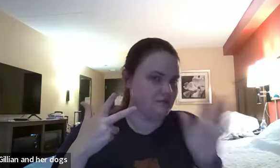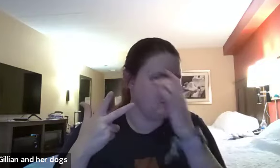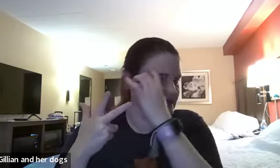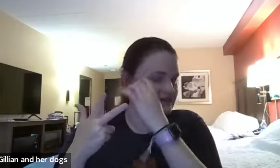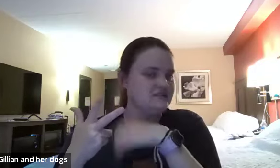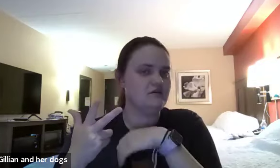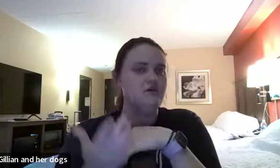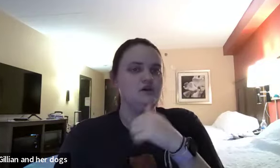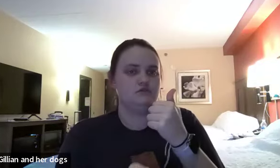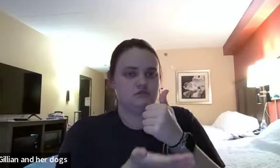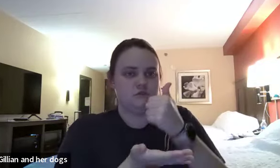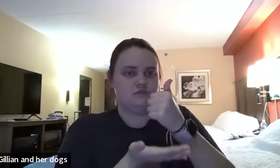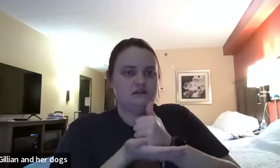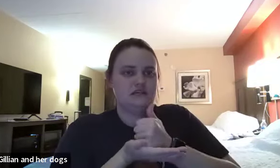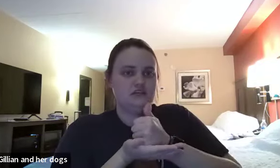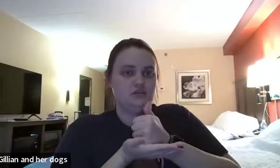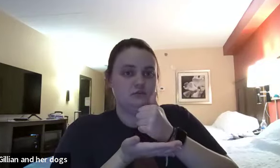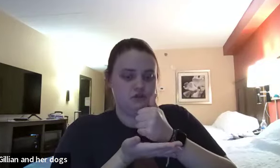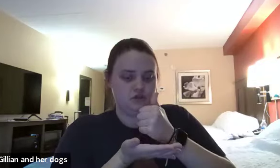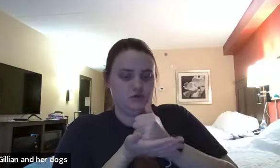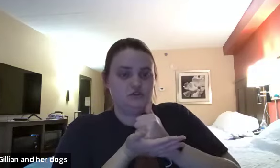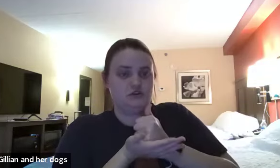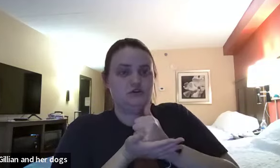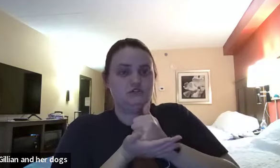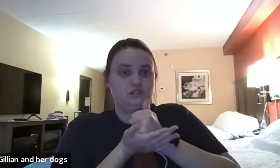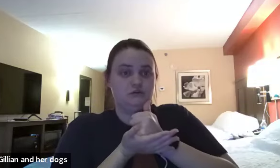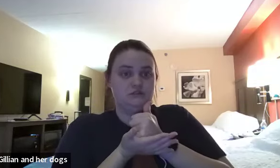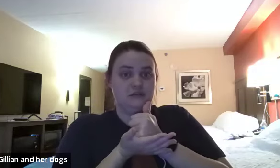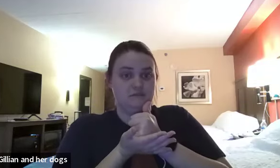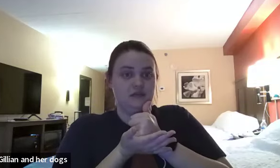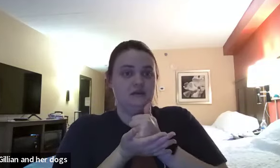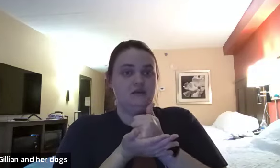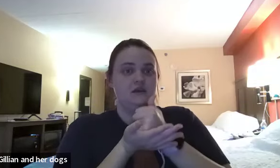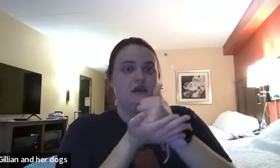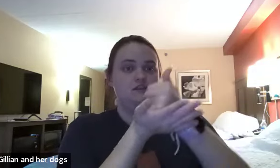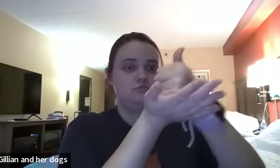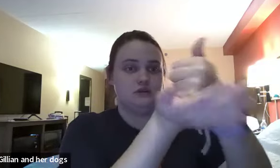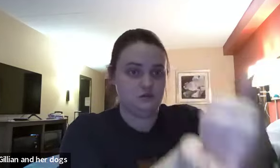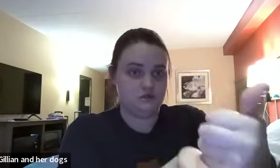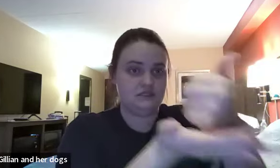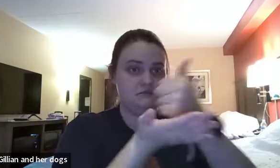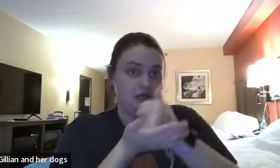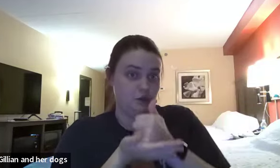more that ASL. Which remember I said you would start close to you saying me, and you bring it towards them. Help